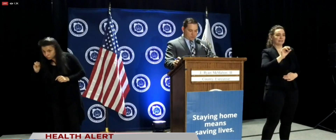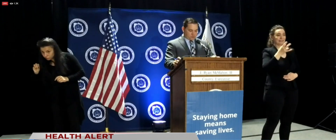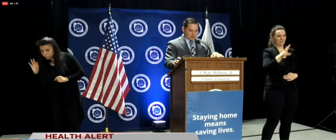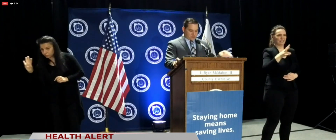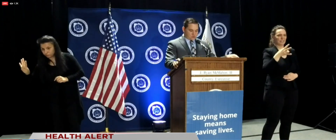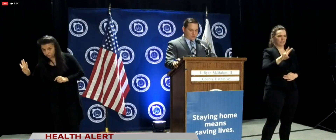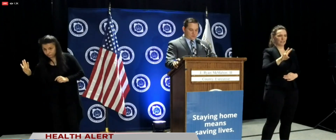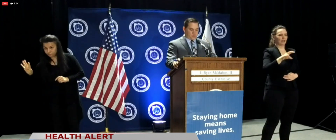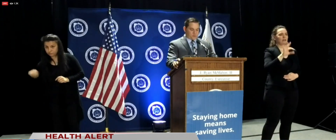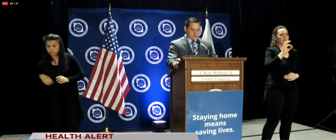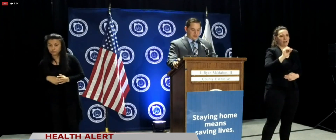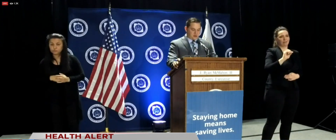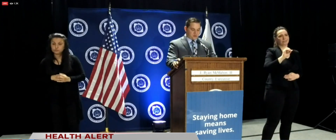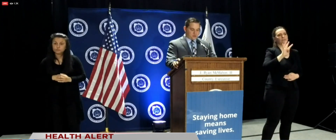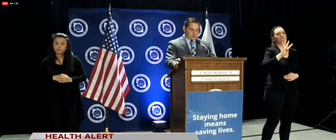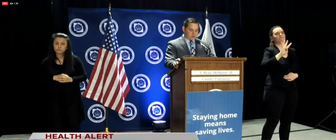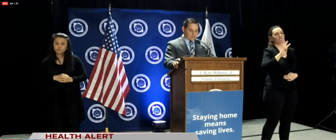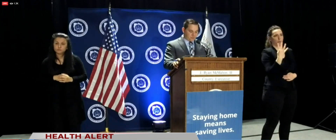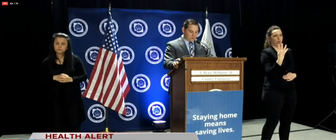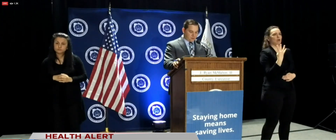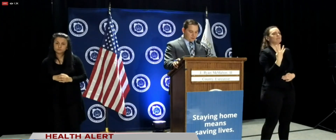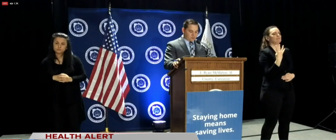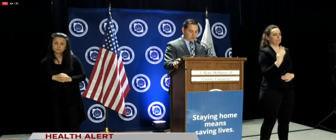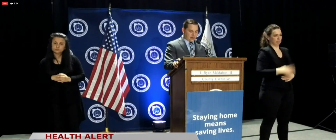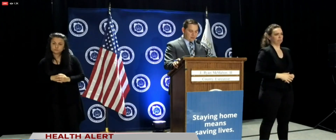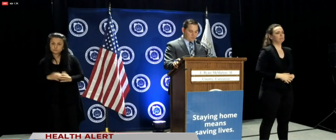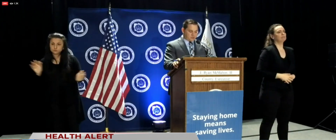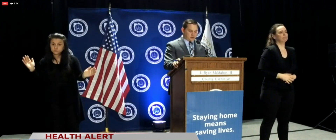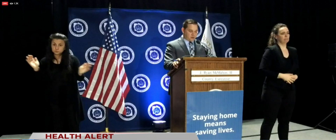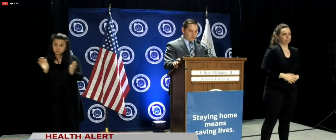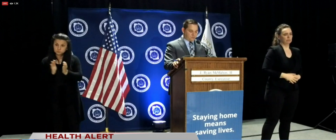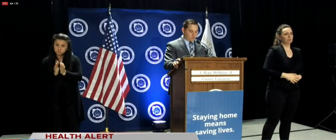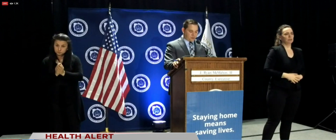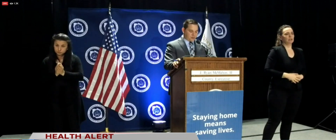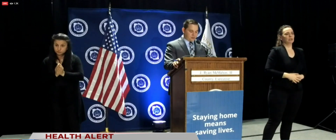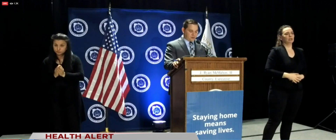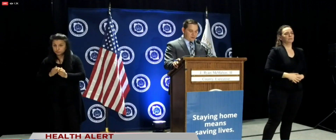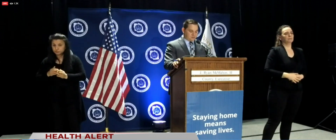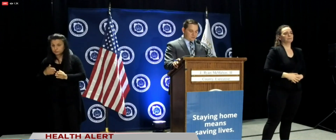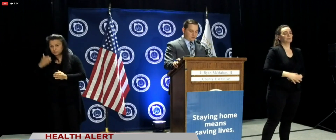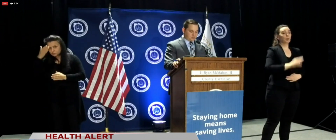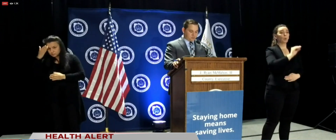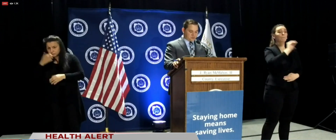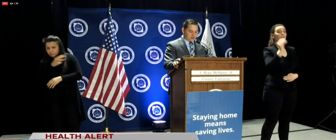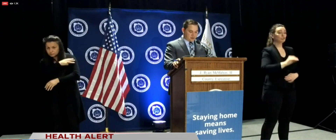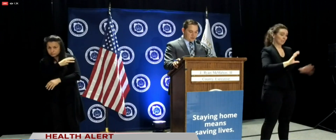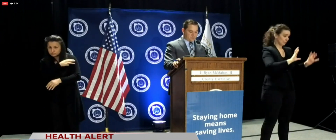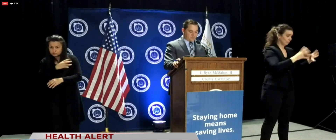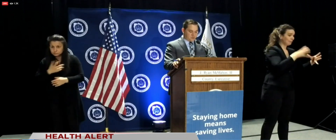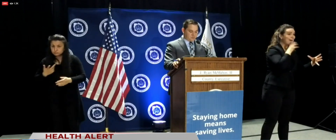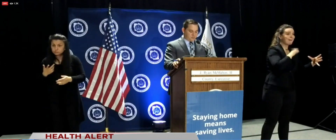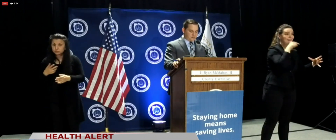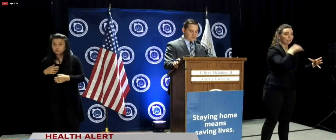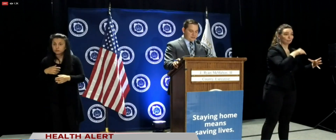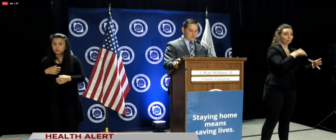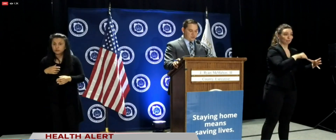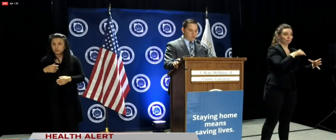Breakdown of percentage, 24% are under 30, 39% are under 40, 53% under